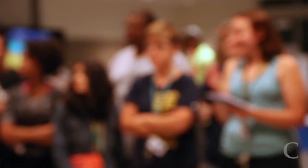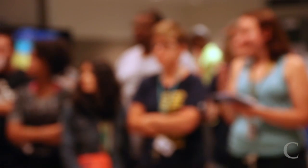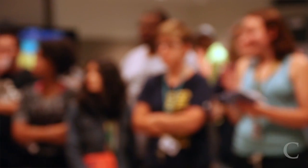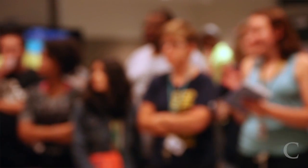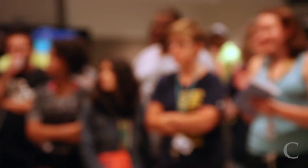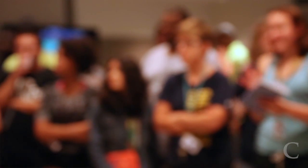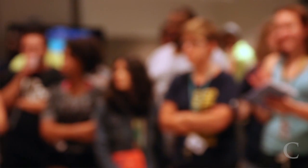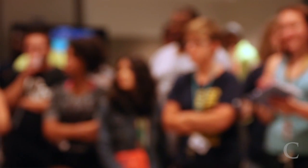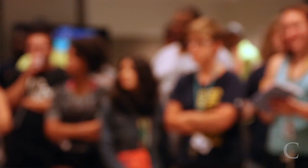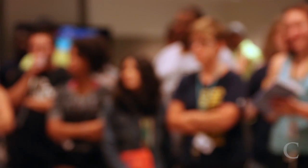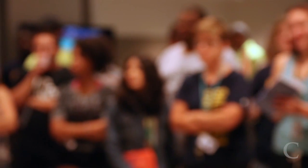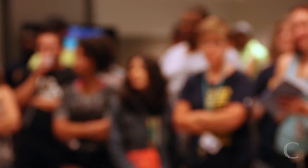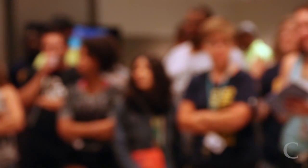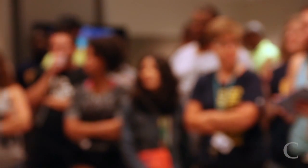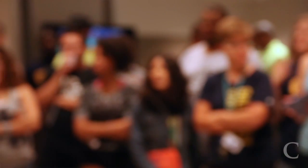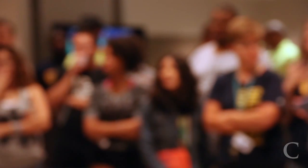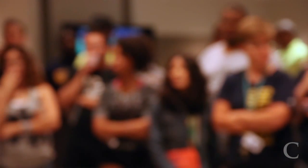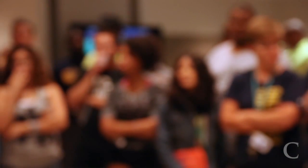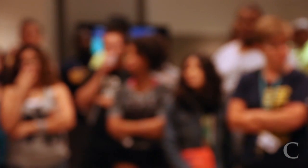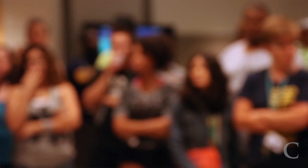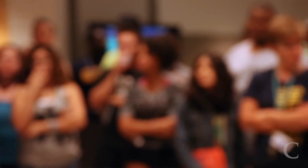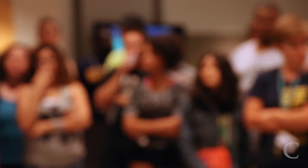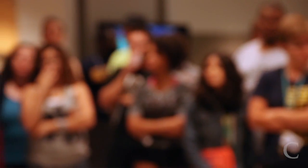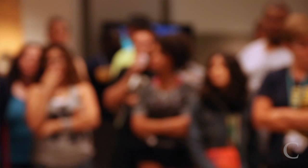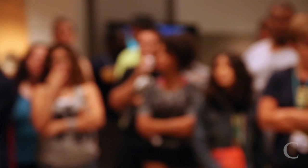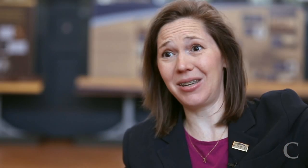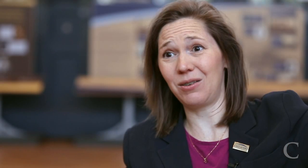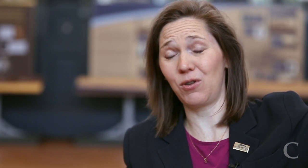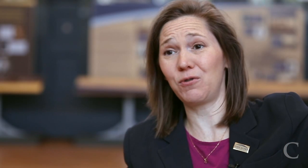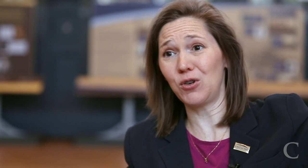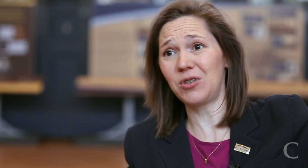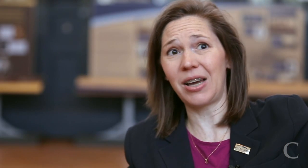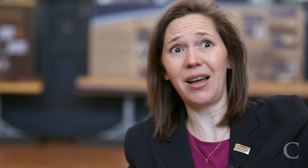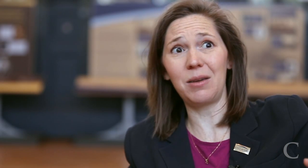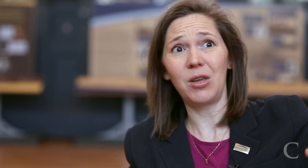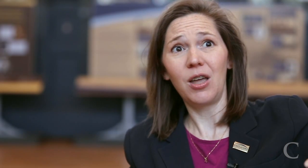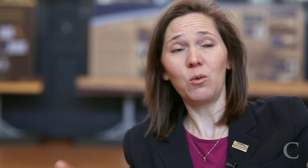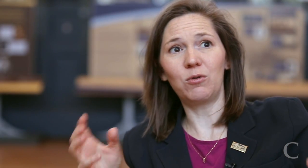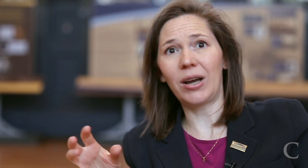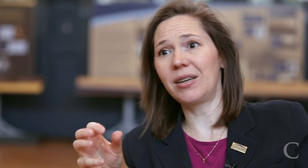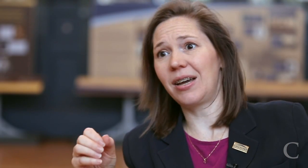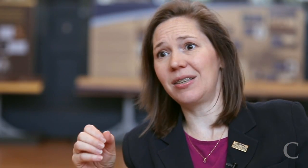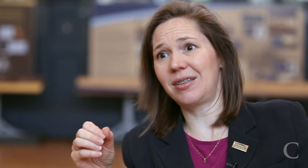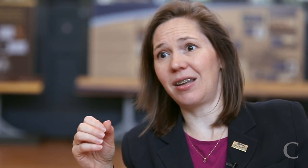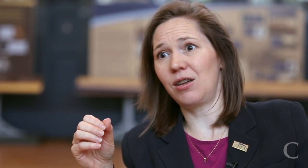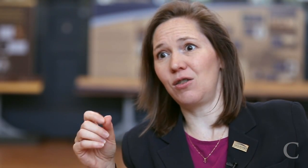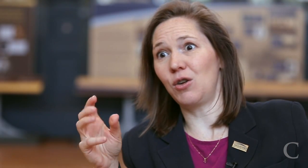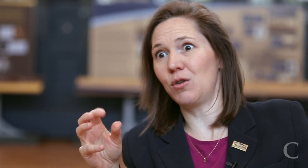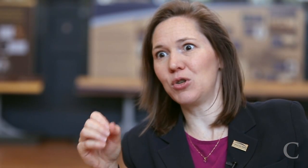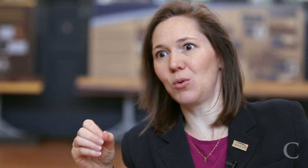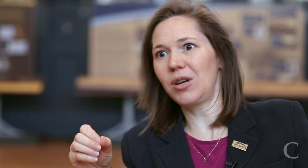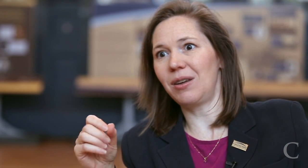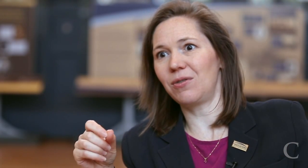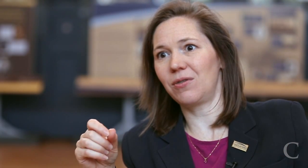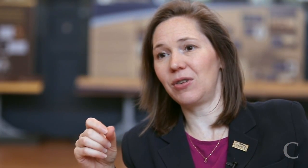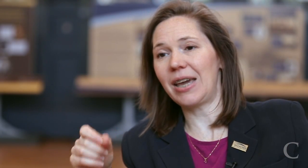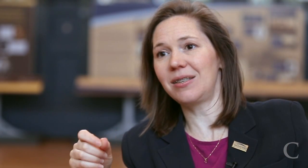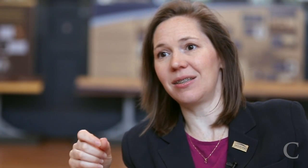okay, there's so many other people in between, you know, and for the first time we've recognized that, you know, the majority of cases